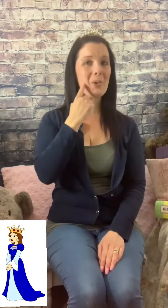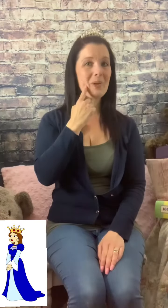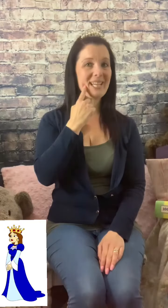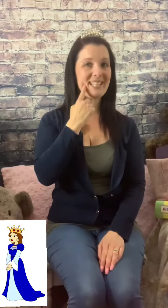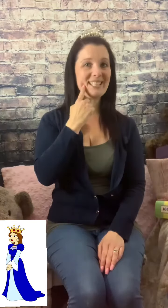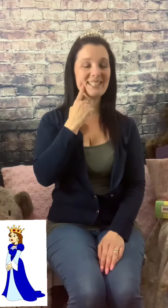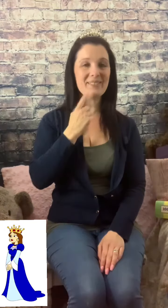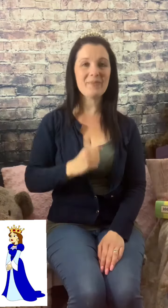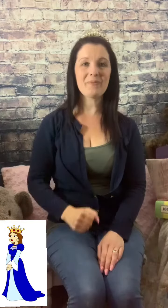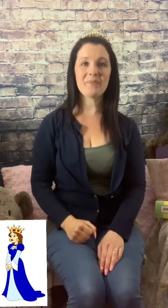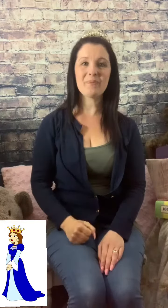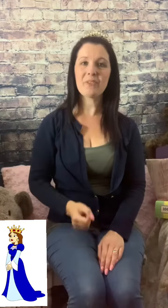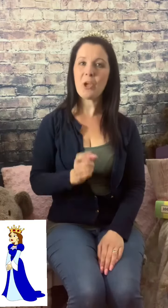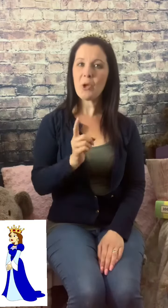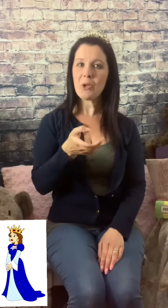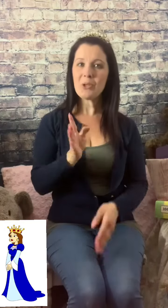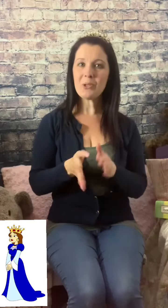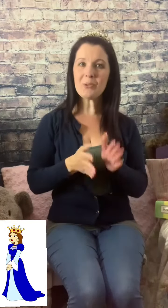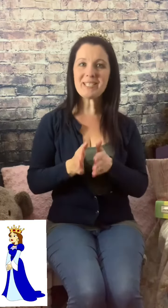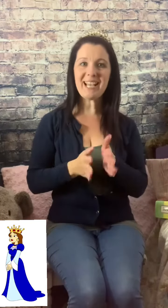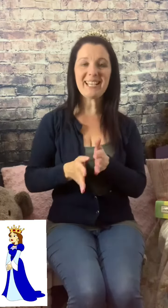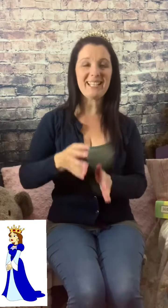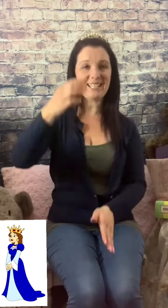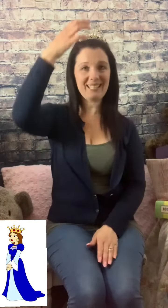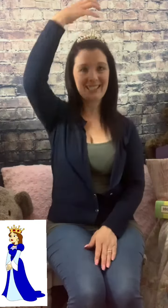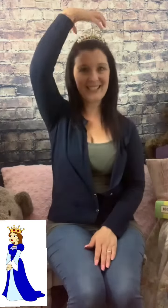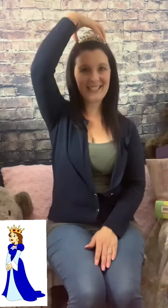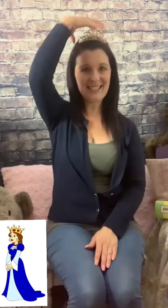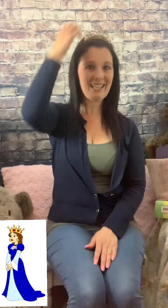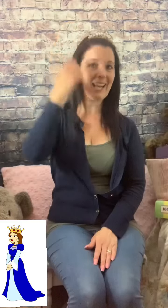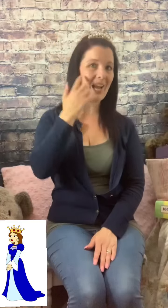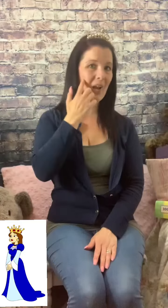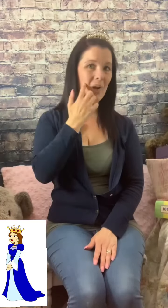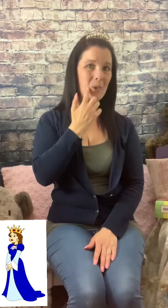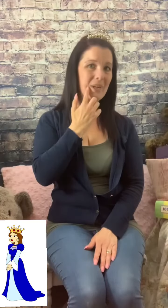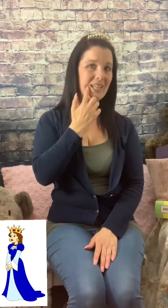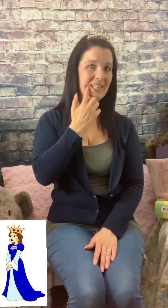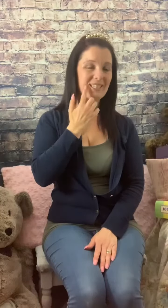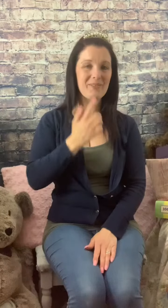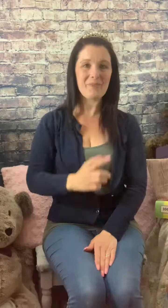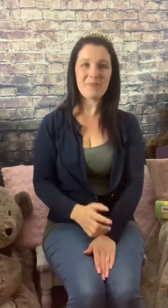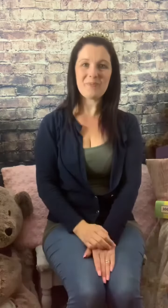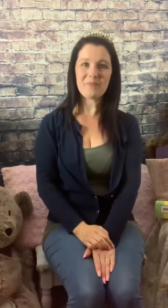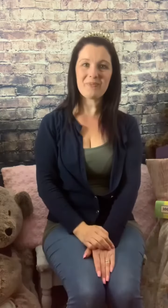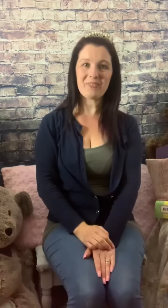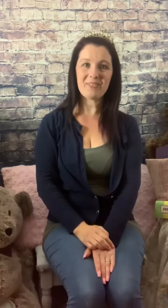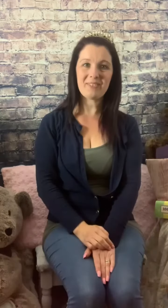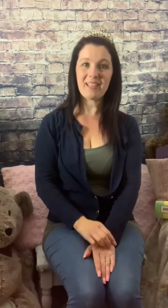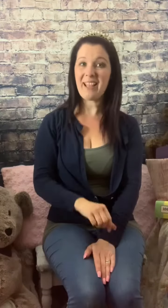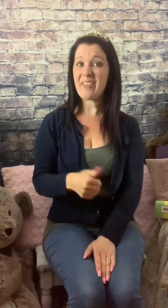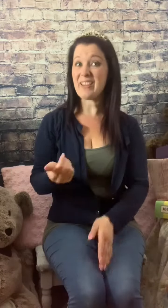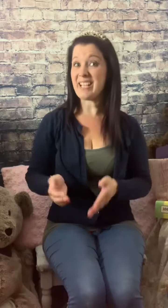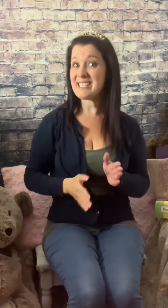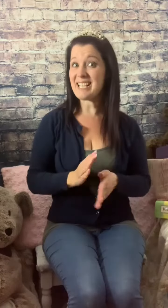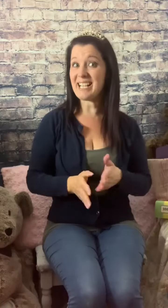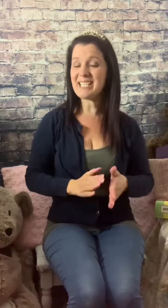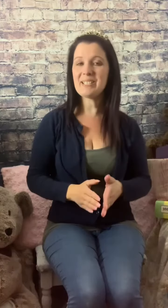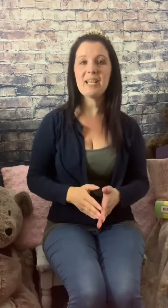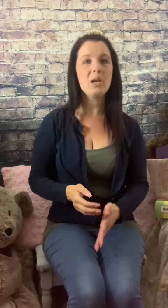Queen. You sign. Queen. The next sign,